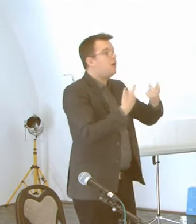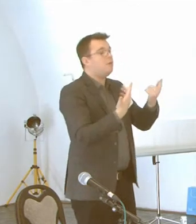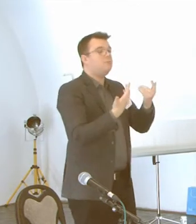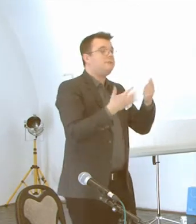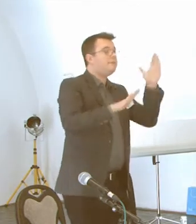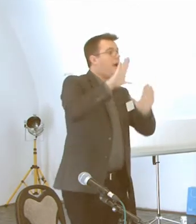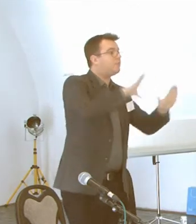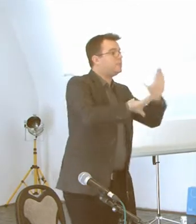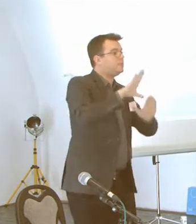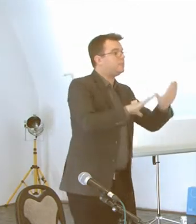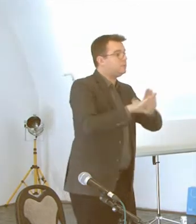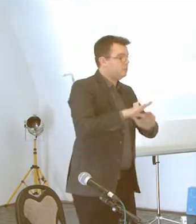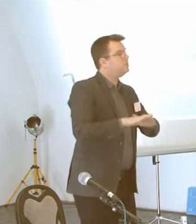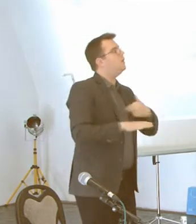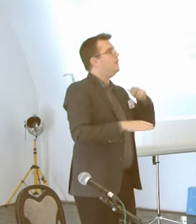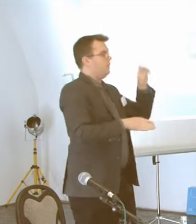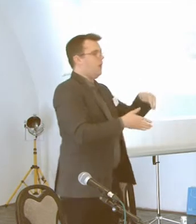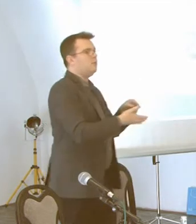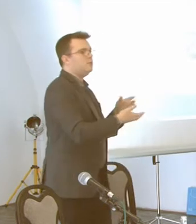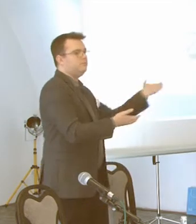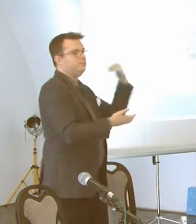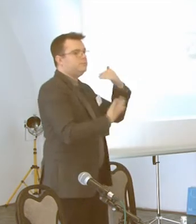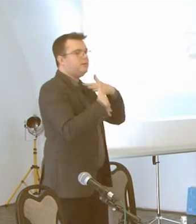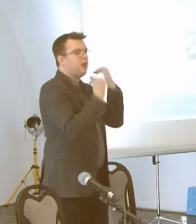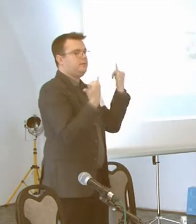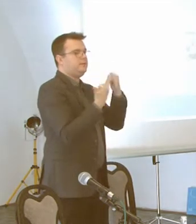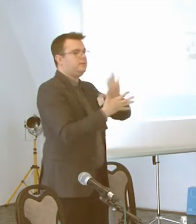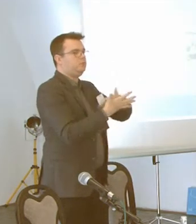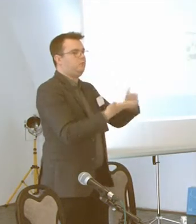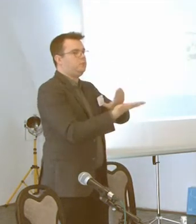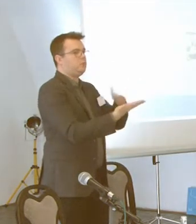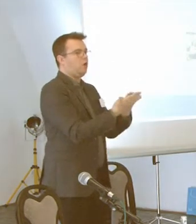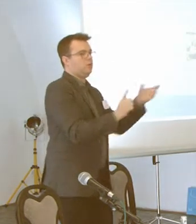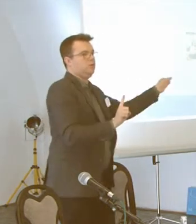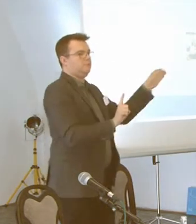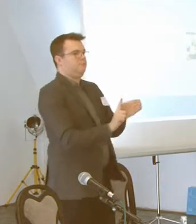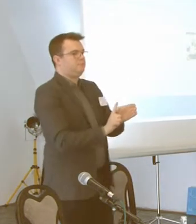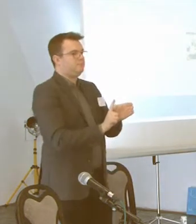for psychiatric, psychological therapy, you can order a free sign language interpreter